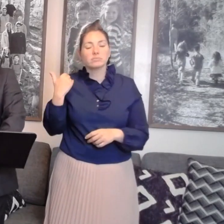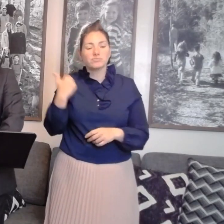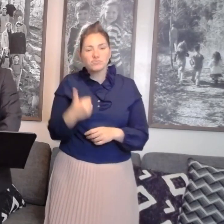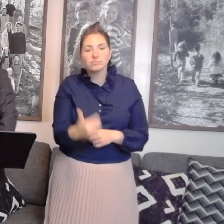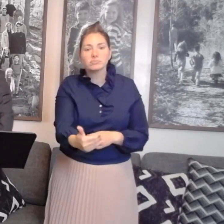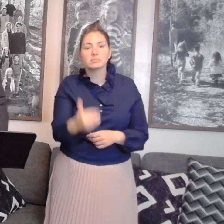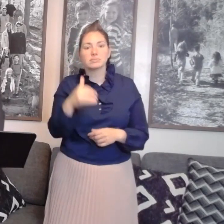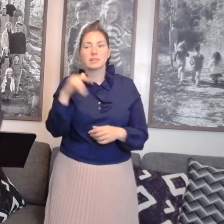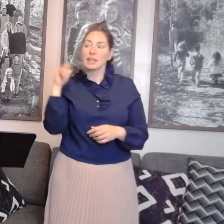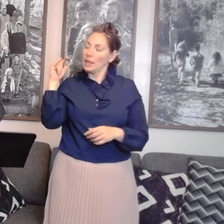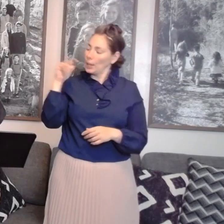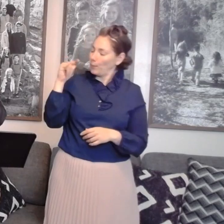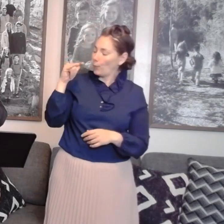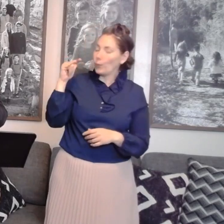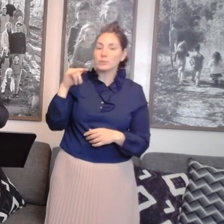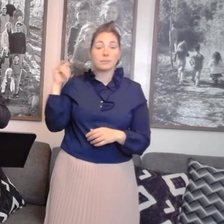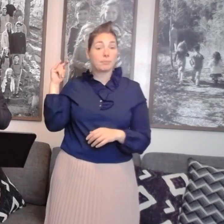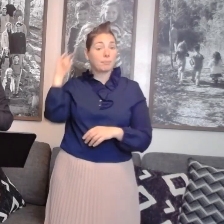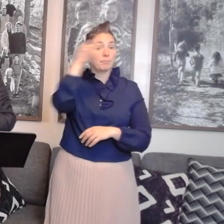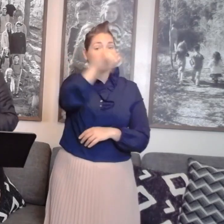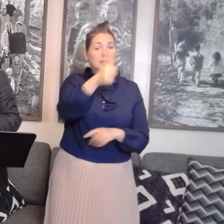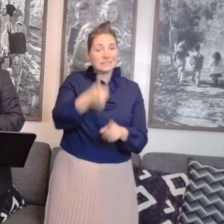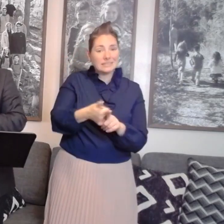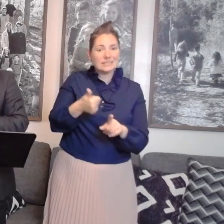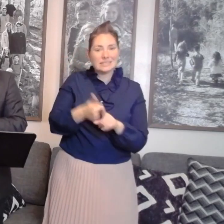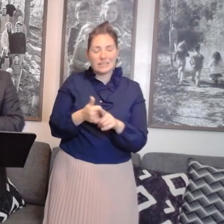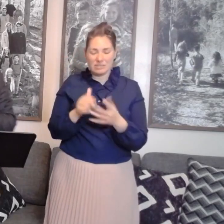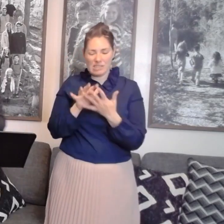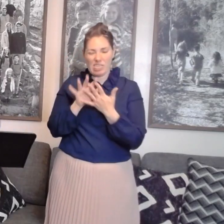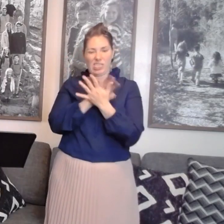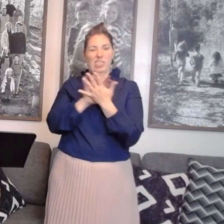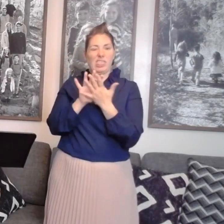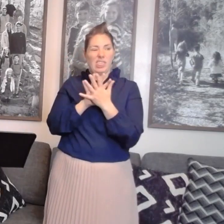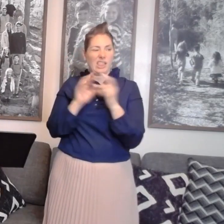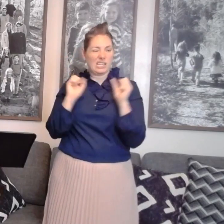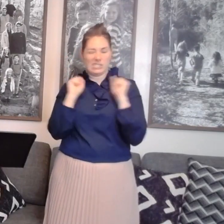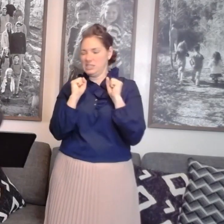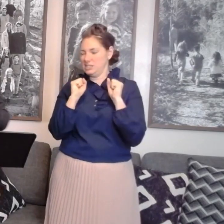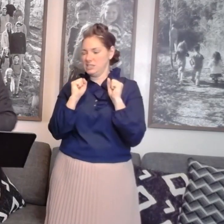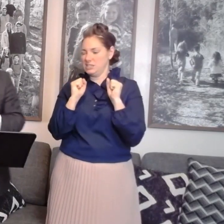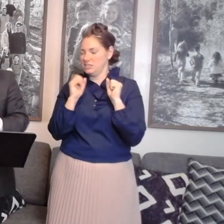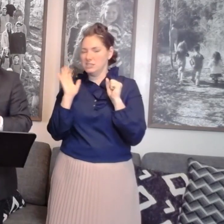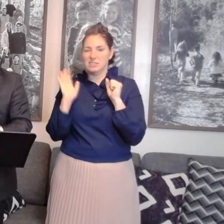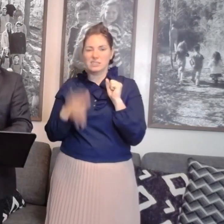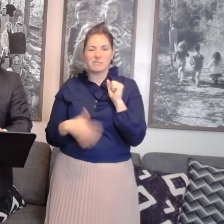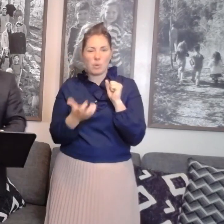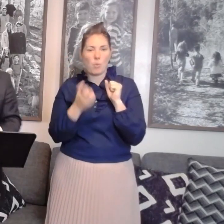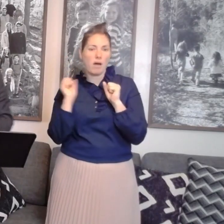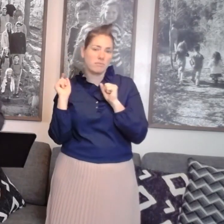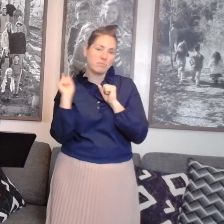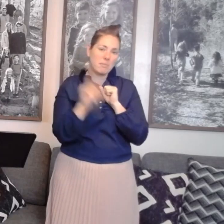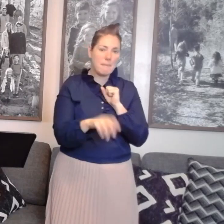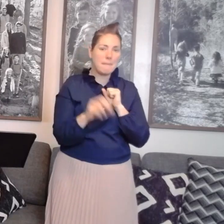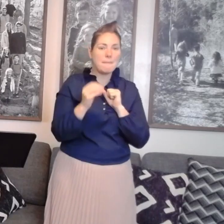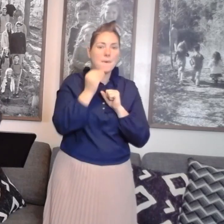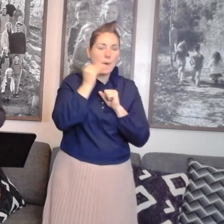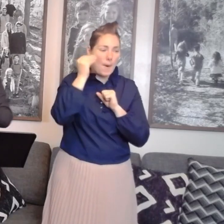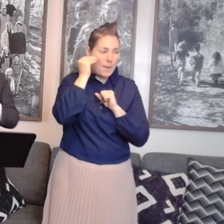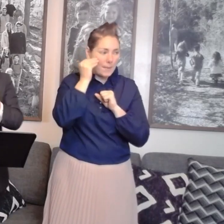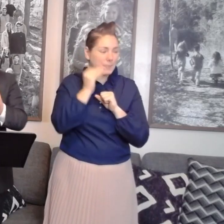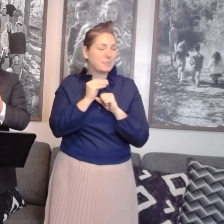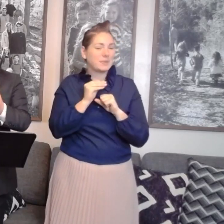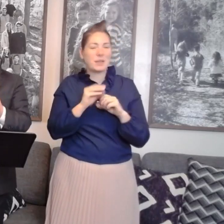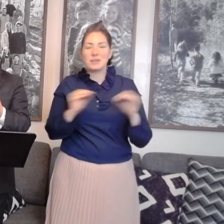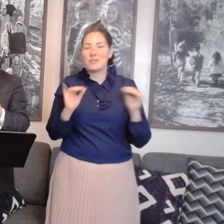while, airports and airplanes are crowded. And you just want to go home. There's nothing like